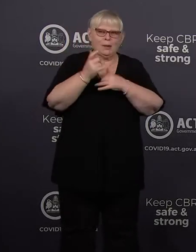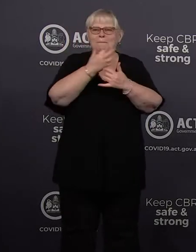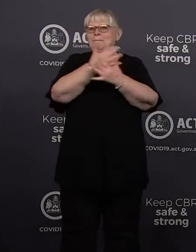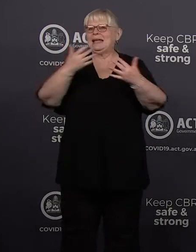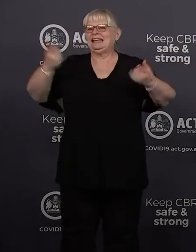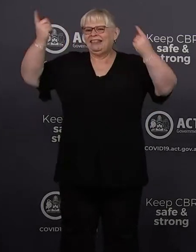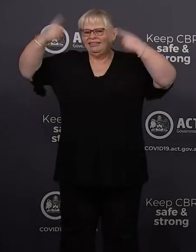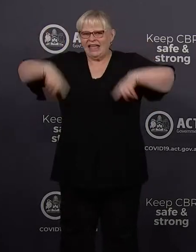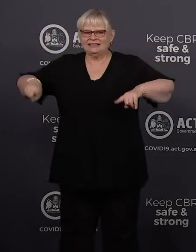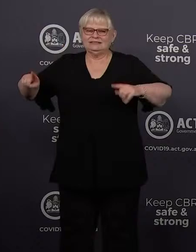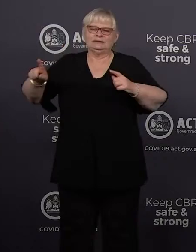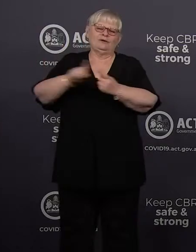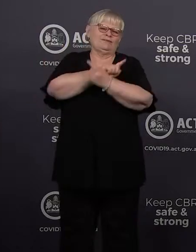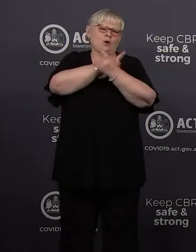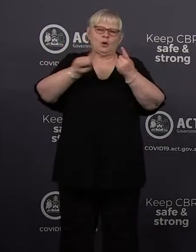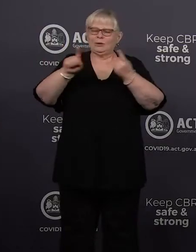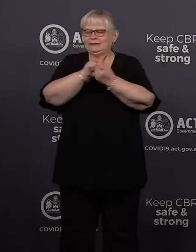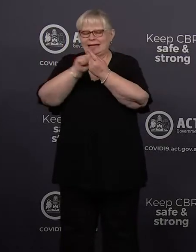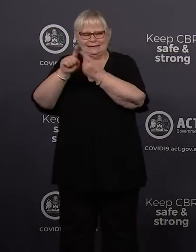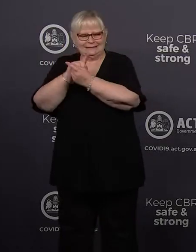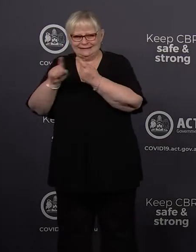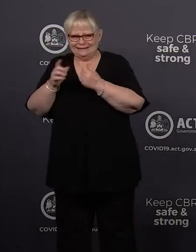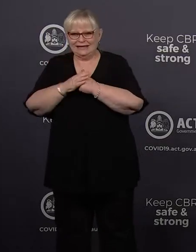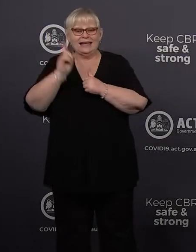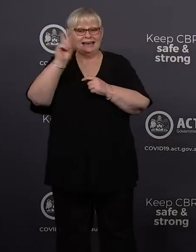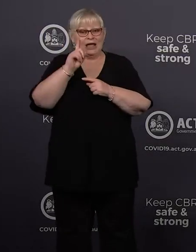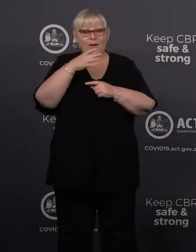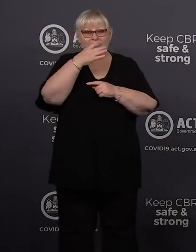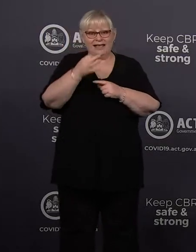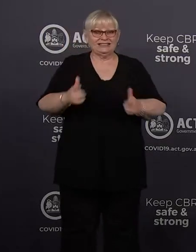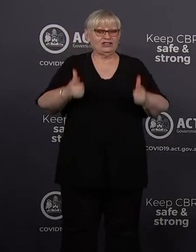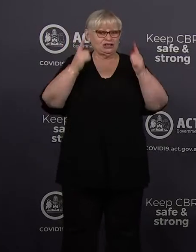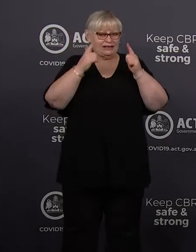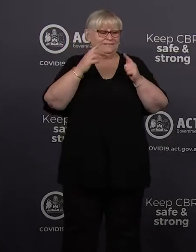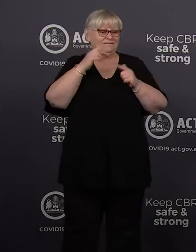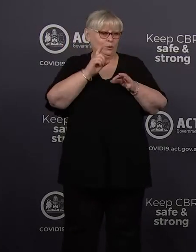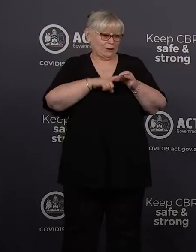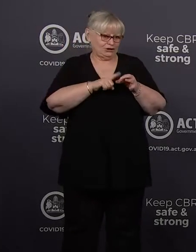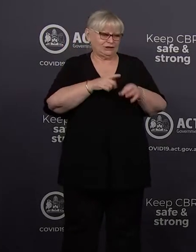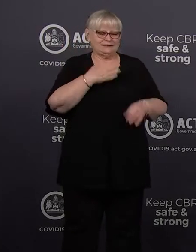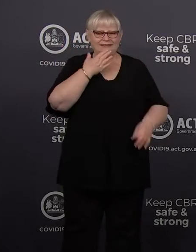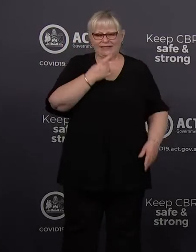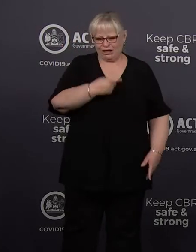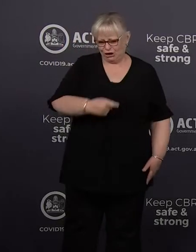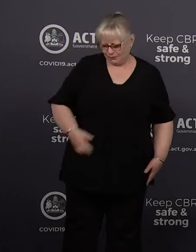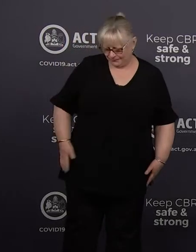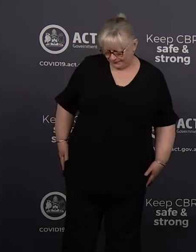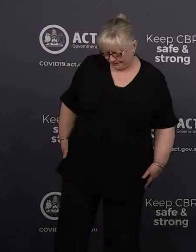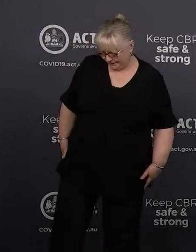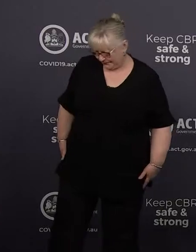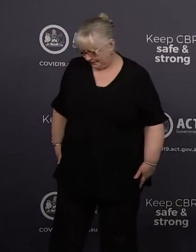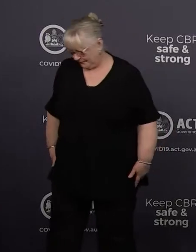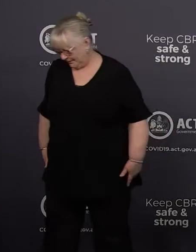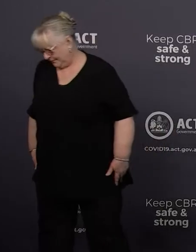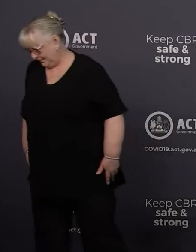over the last 24 to 48 hours. I'll now hand back to the Chief for questions, and thank you.